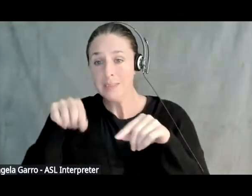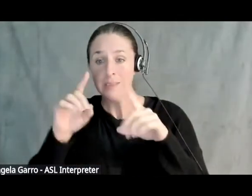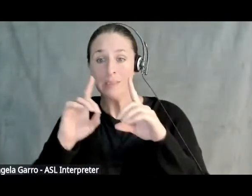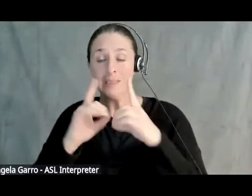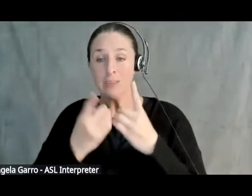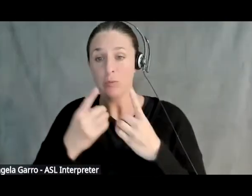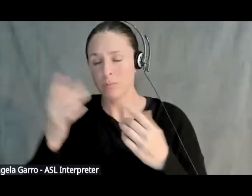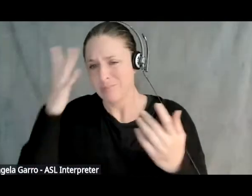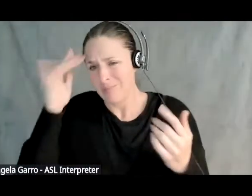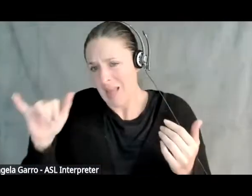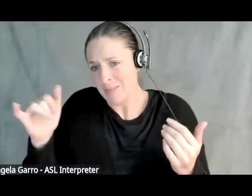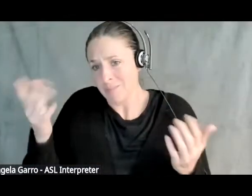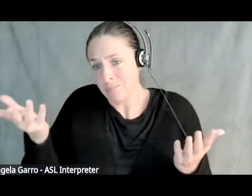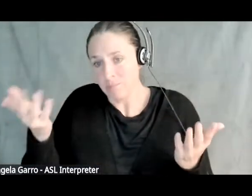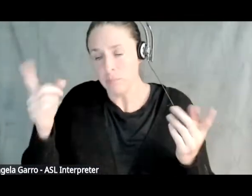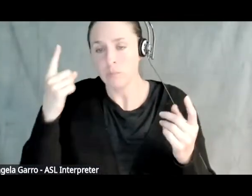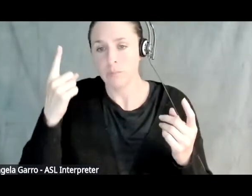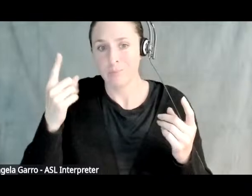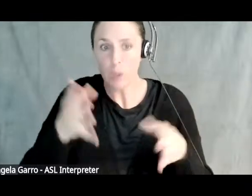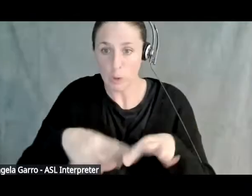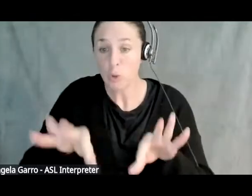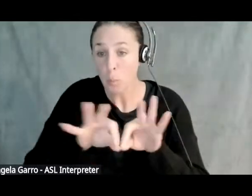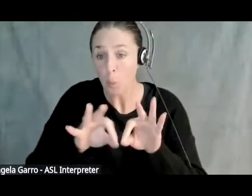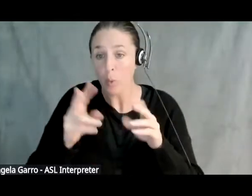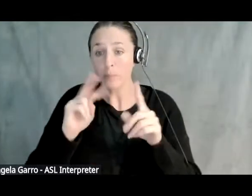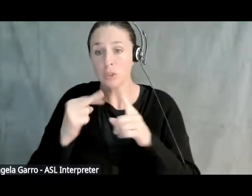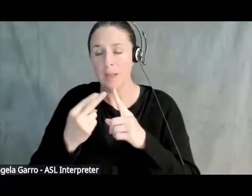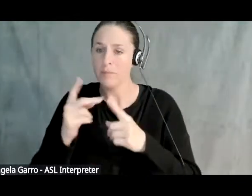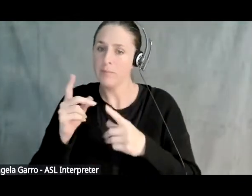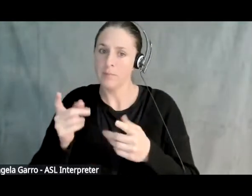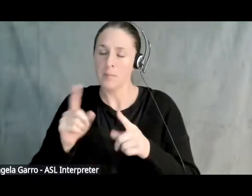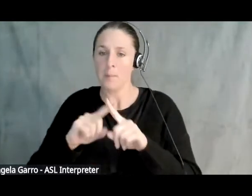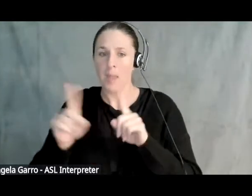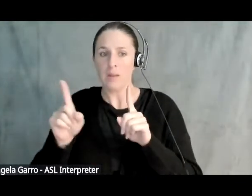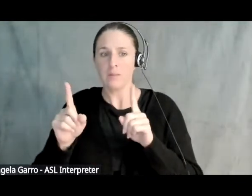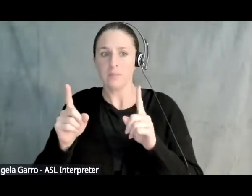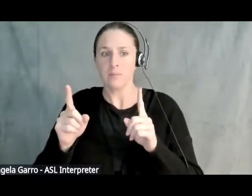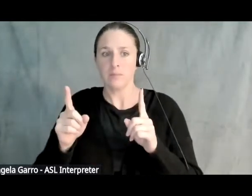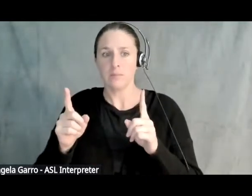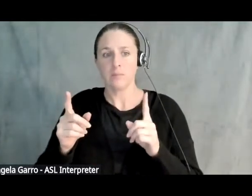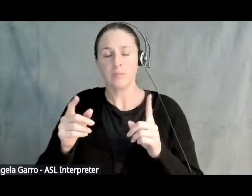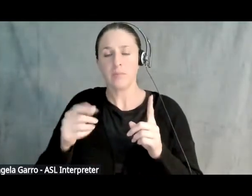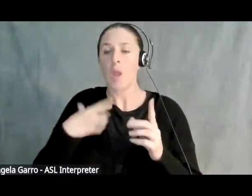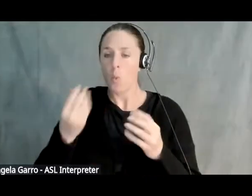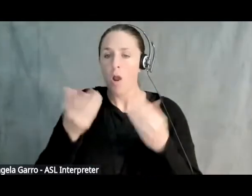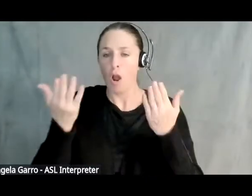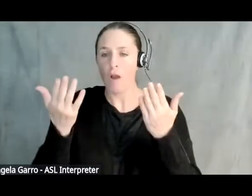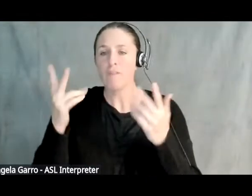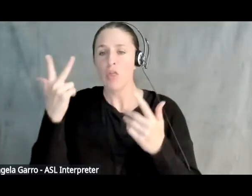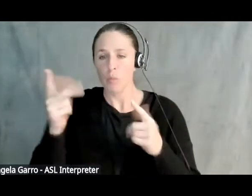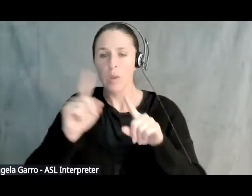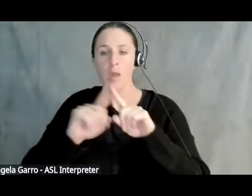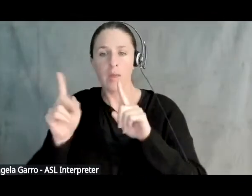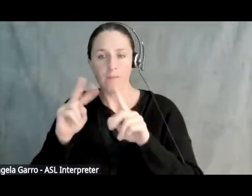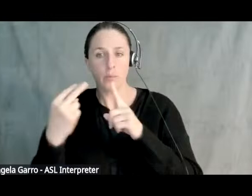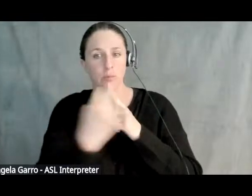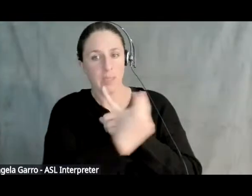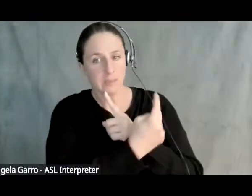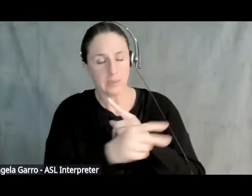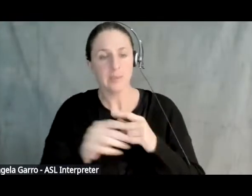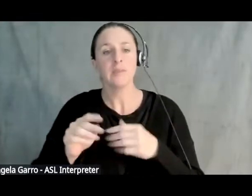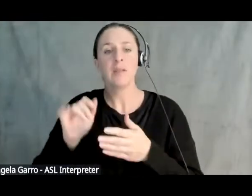is, one perspective, an important perspective. But I would like to offer 3 other perspectives on the subject matter that Ms. Jacobson spoke